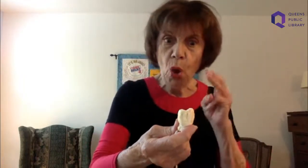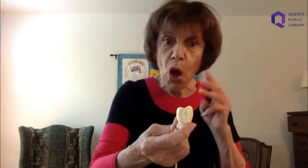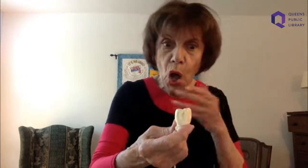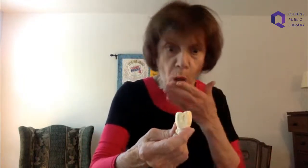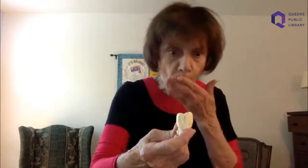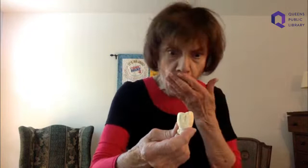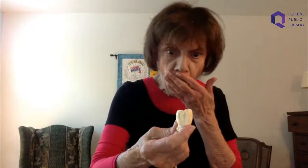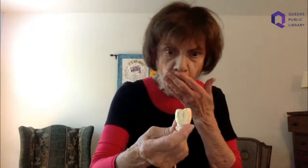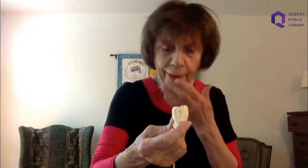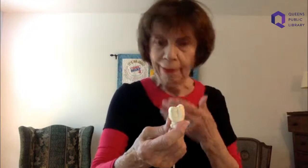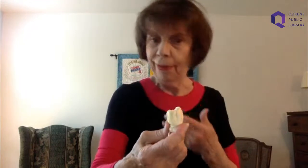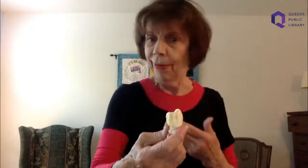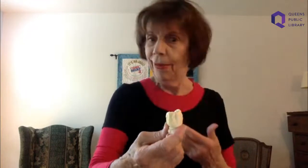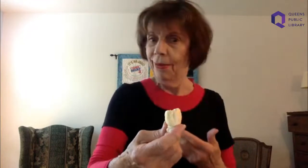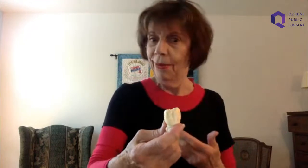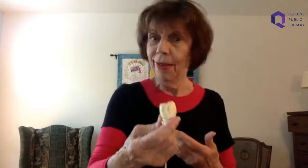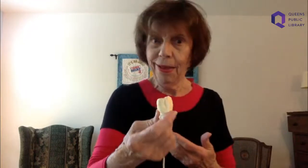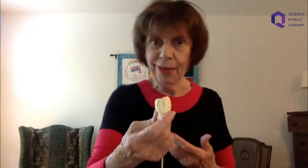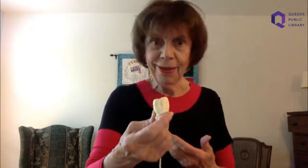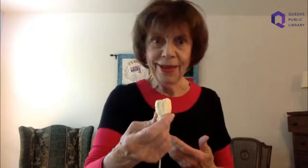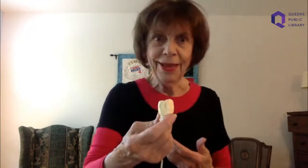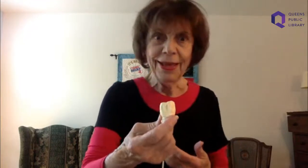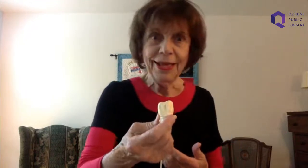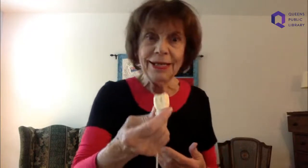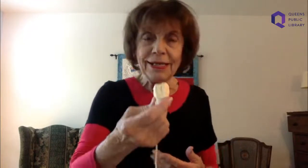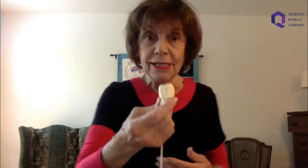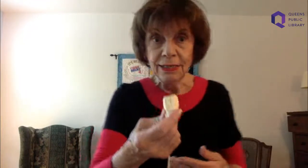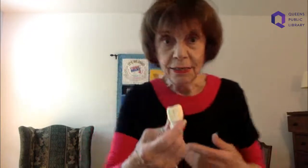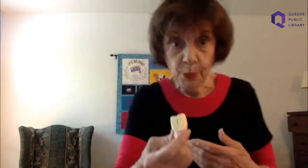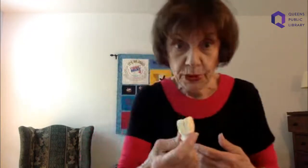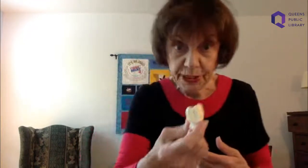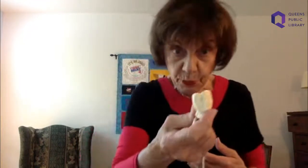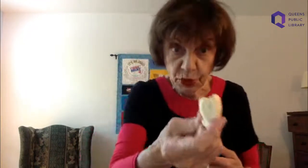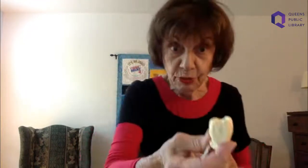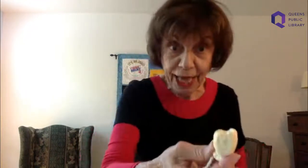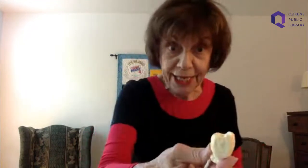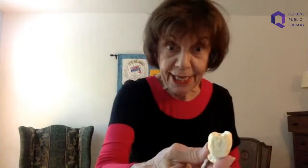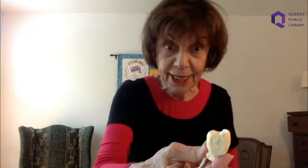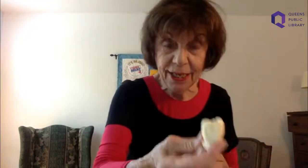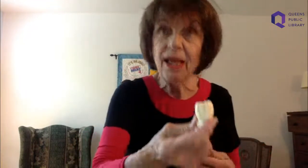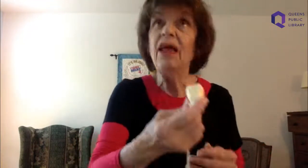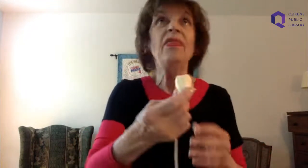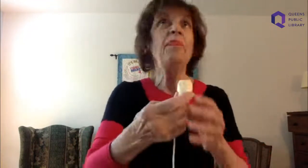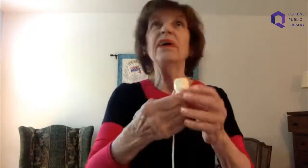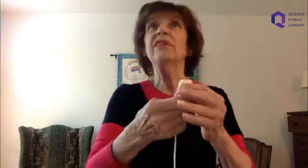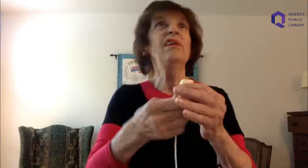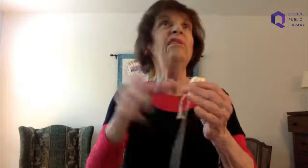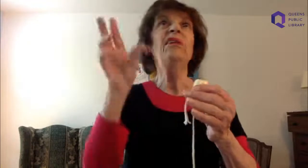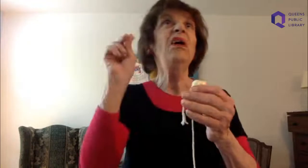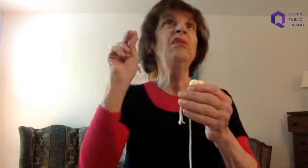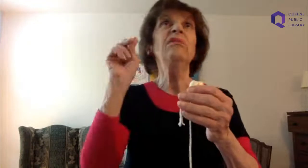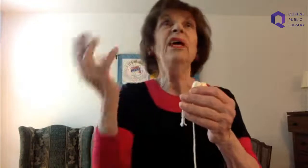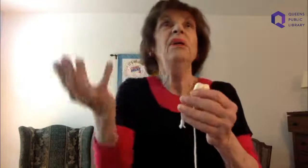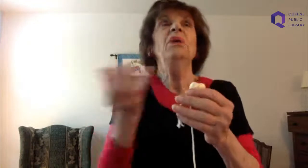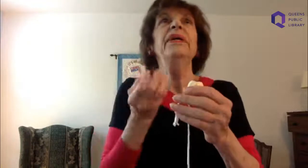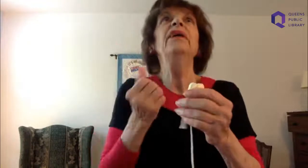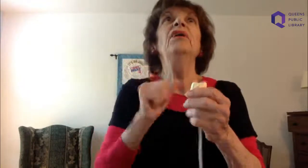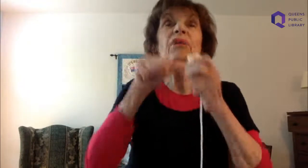whoa. Huh. The boy said, would you like it? The bear said, no, I don't want it. You can have